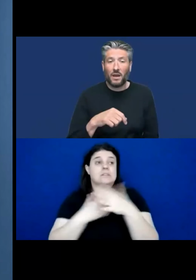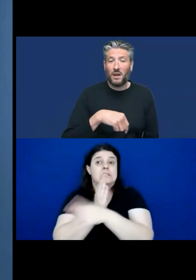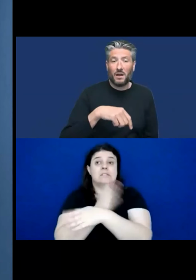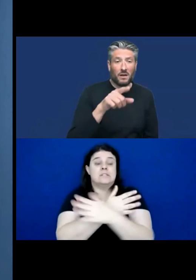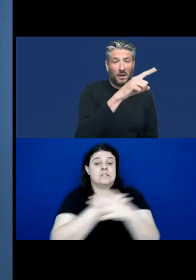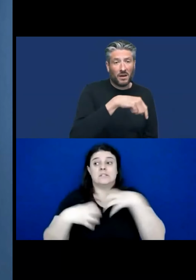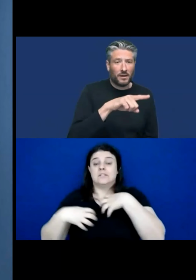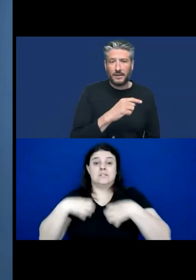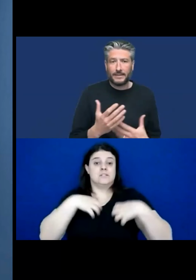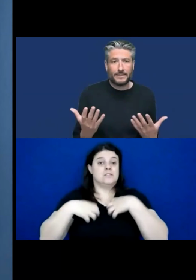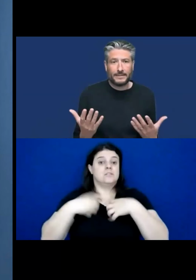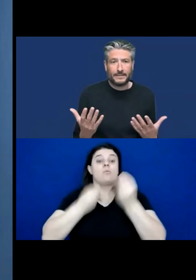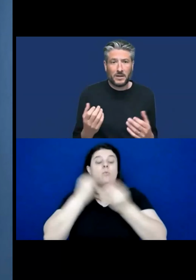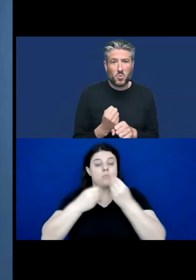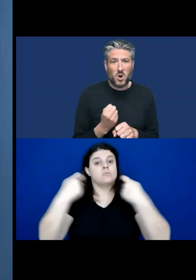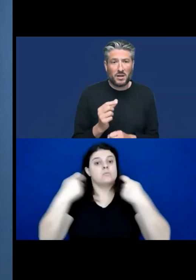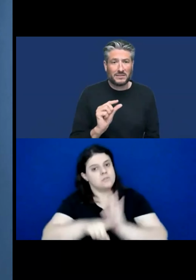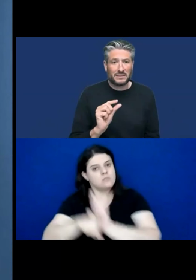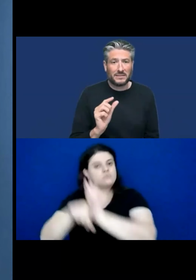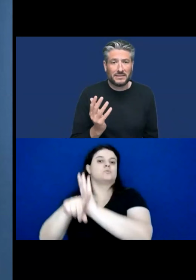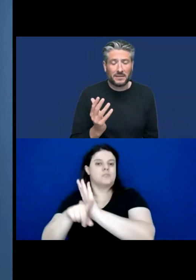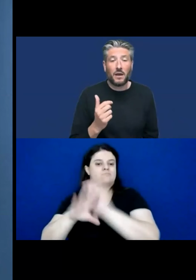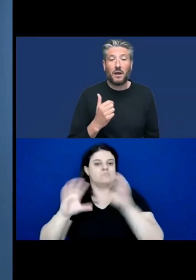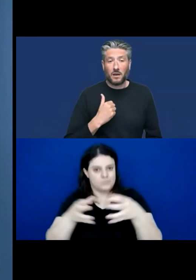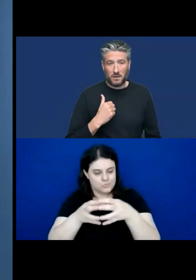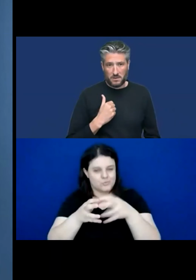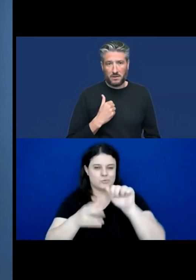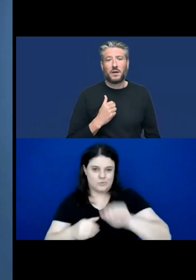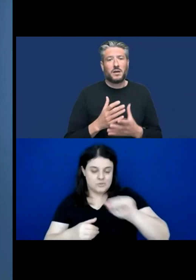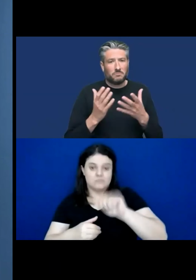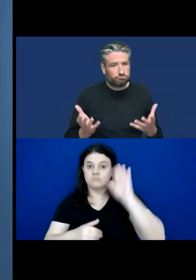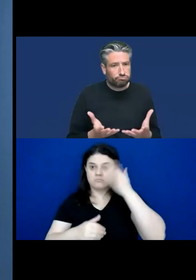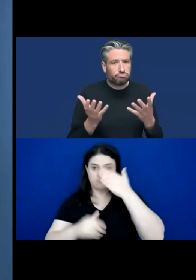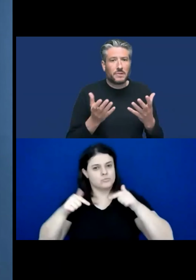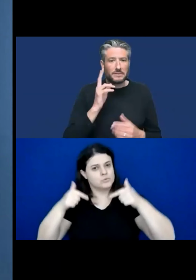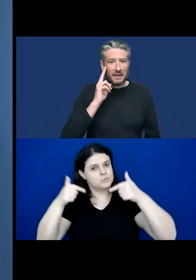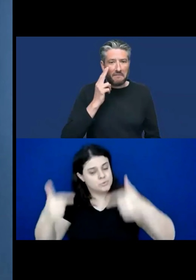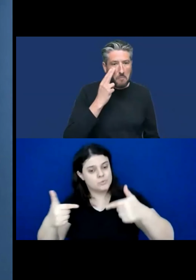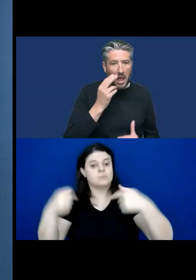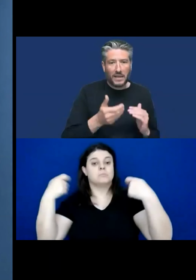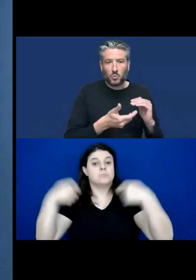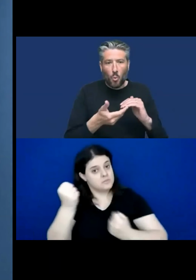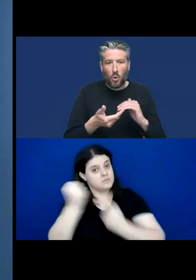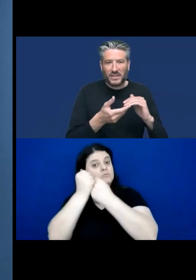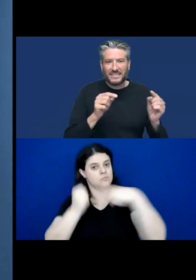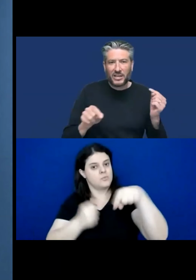we need to, an organization or the deafblind have very active role in this, and we need to support them.